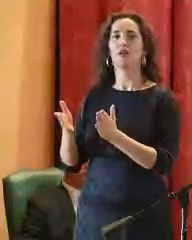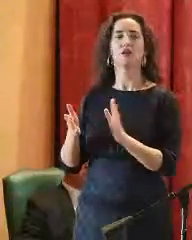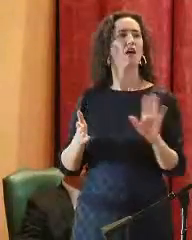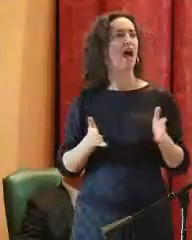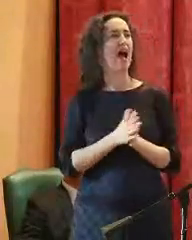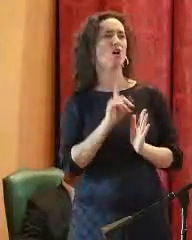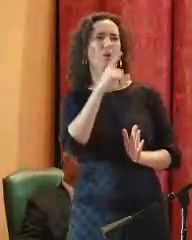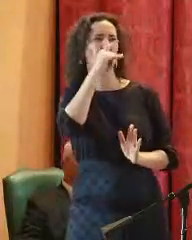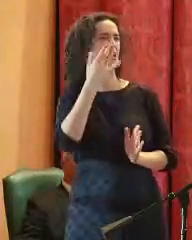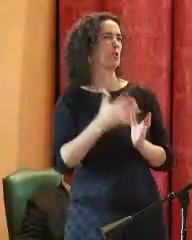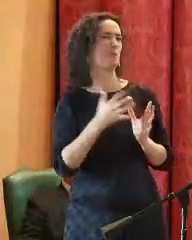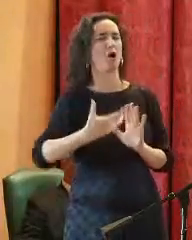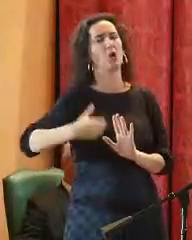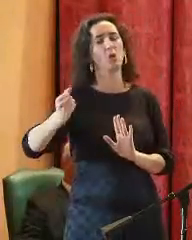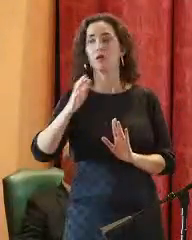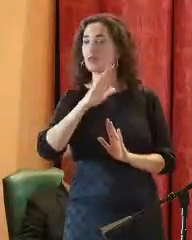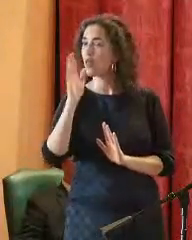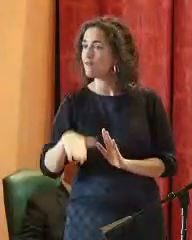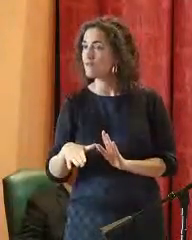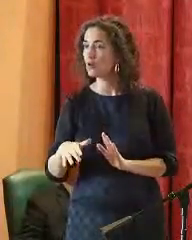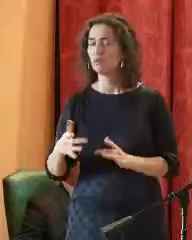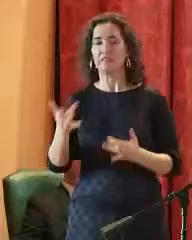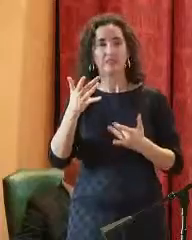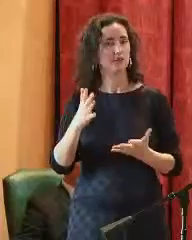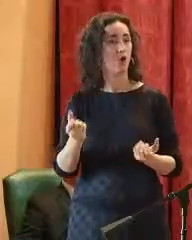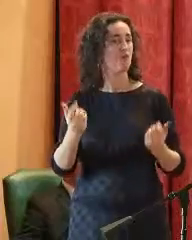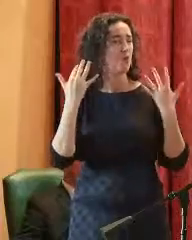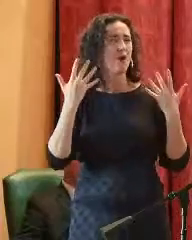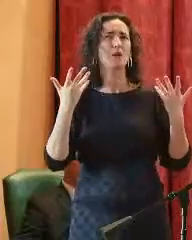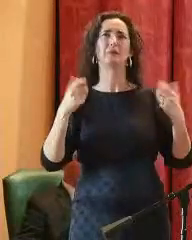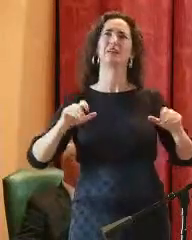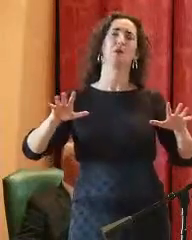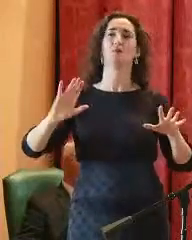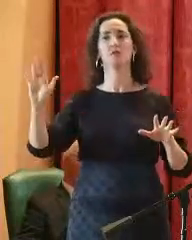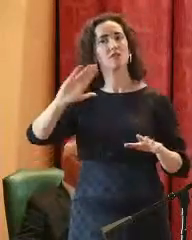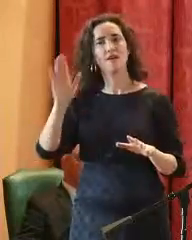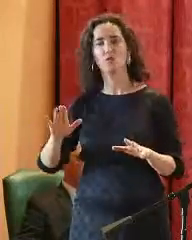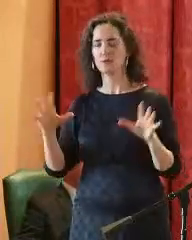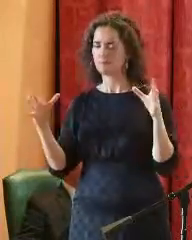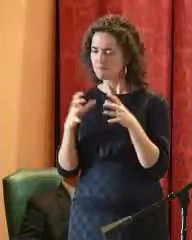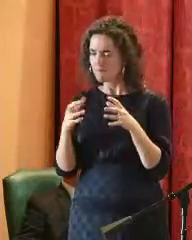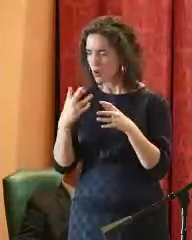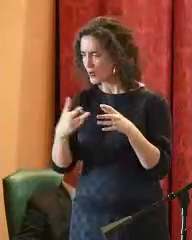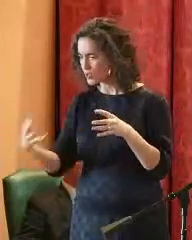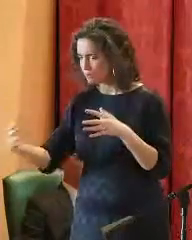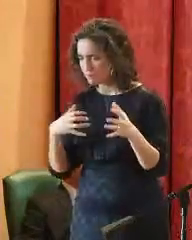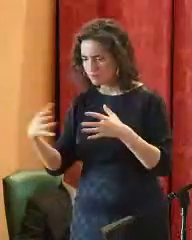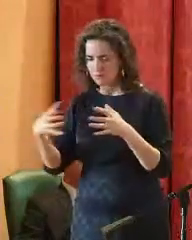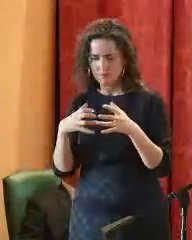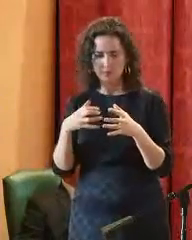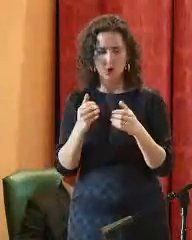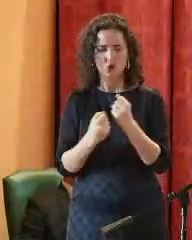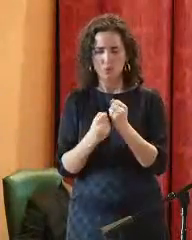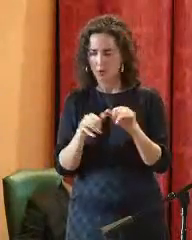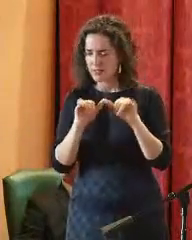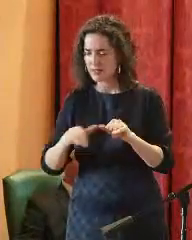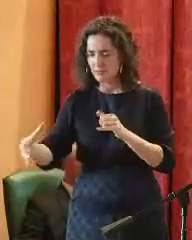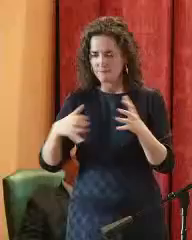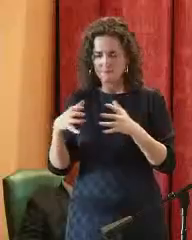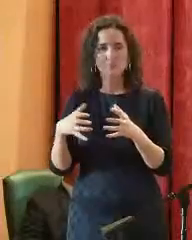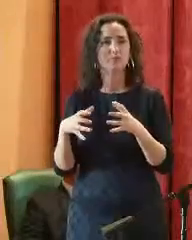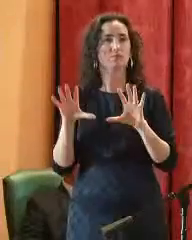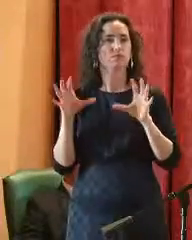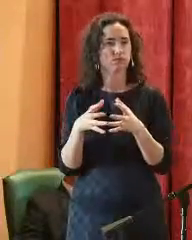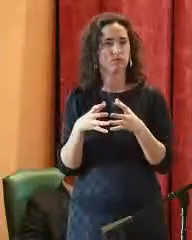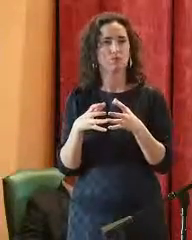of one child. They never said they were overwhelmed, they couldn't do it anymore. They hunkered down, they gathered their resources, their support systems, and they powered through.